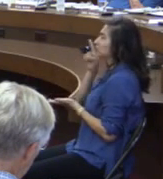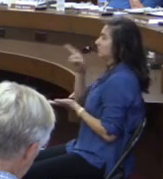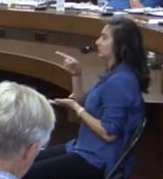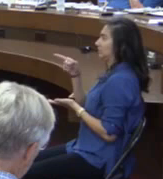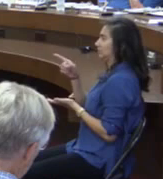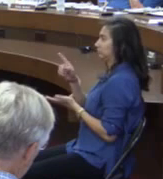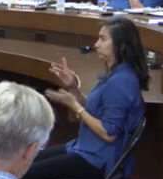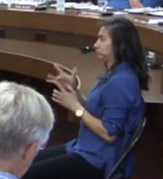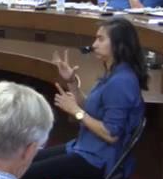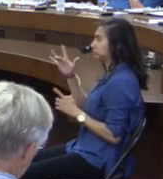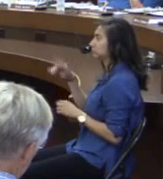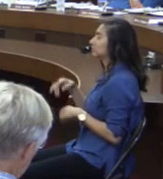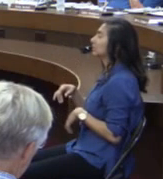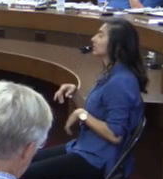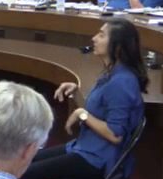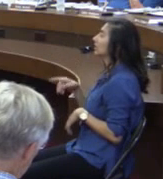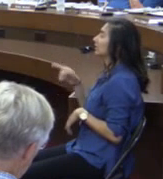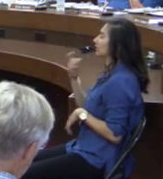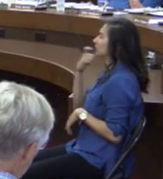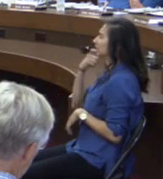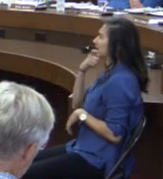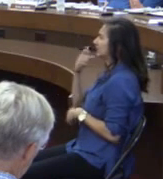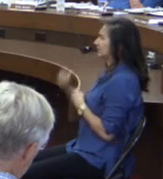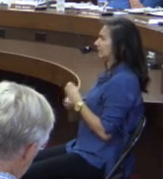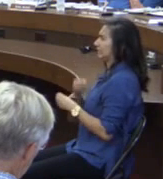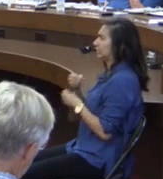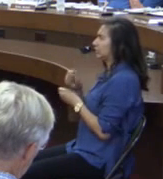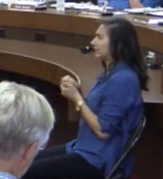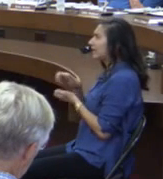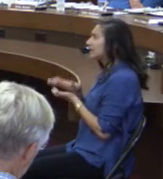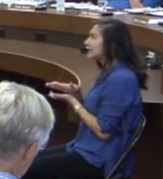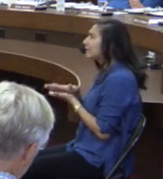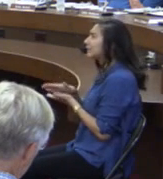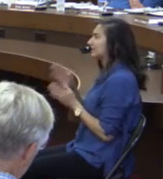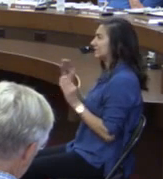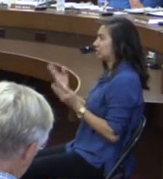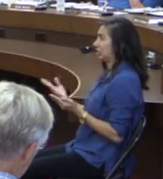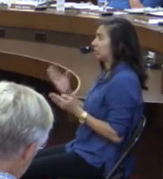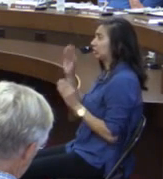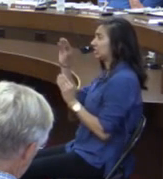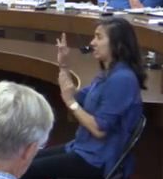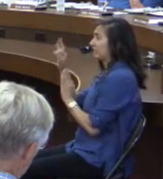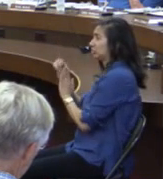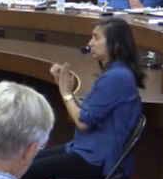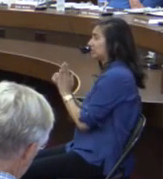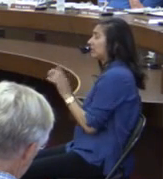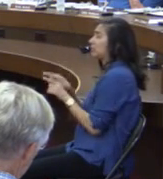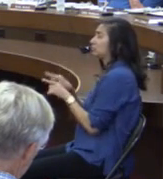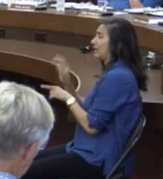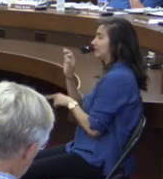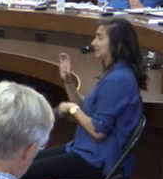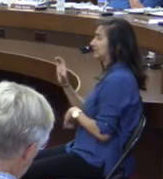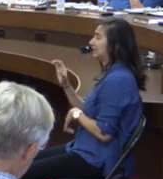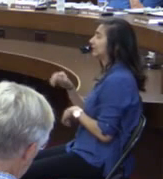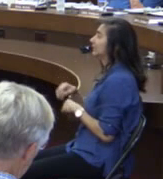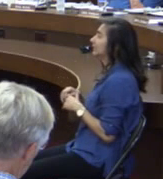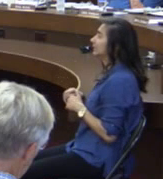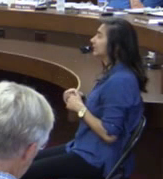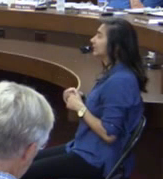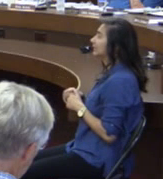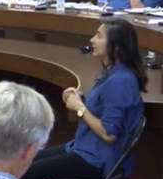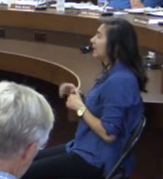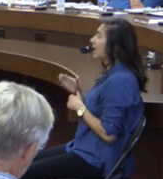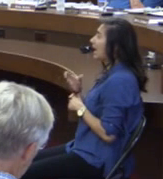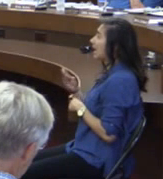exceptional. In her last academic year, she was been teaching here at Fresno State and at Fresno City College.